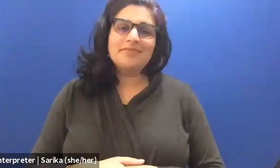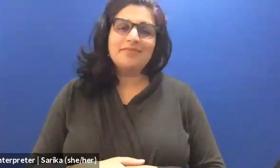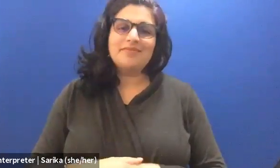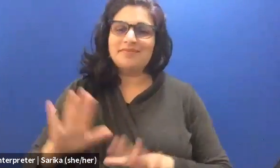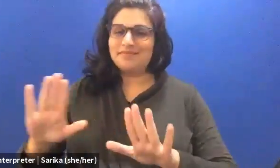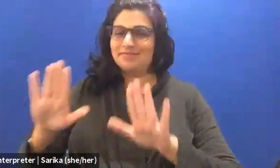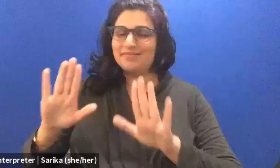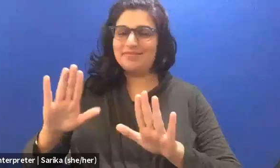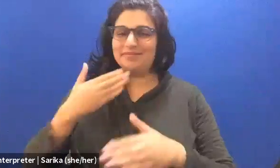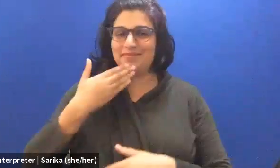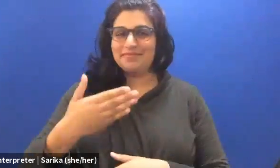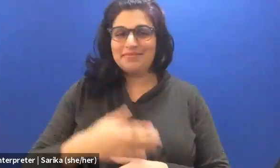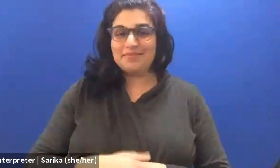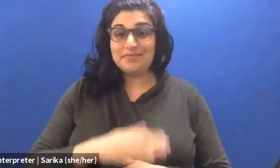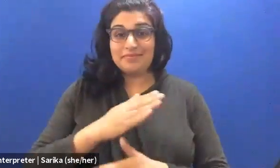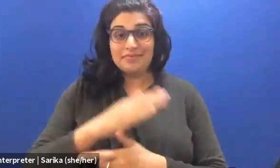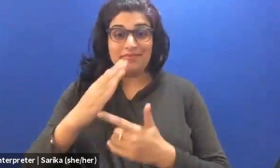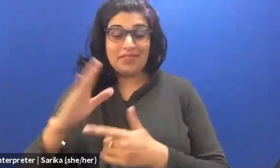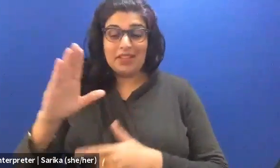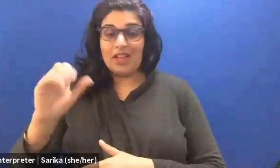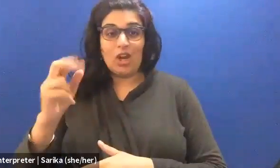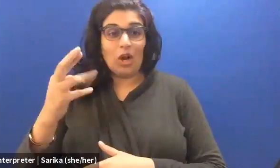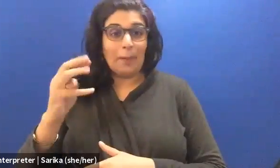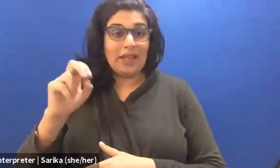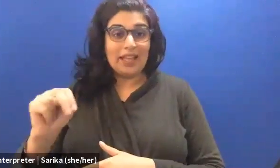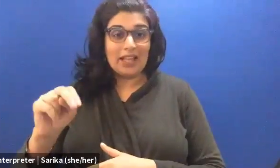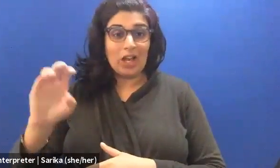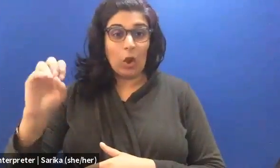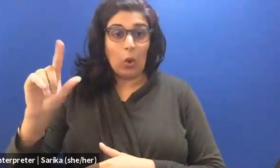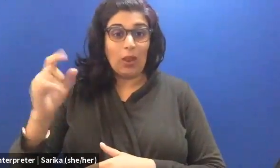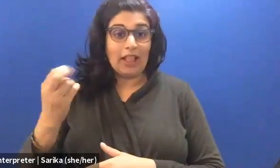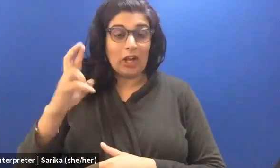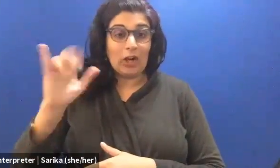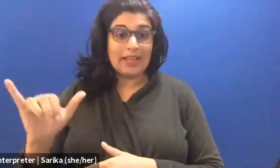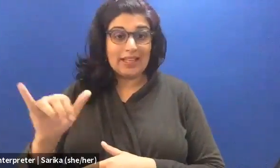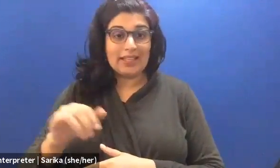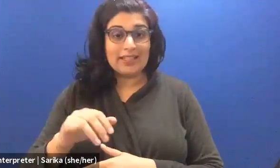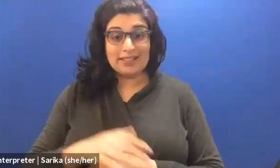Awesome. Thank you, Angelica. And Carmen O'Leary is with us today. Carmen, do you want to do a quick intro?